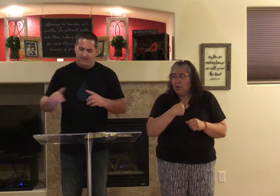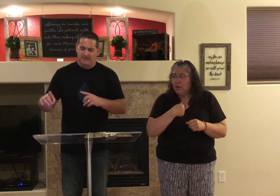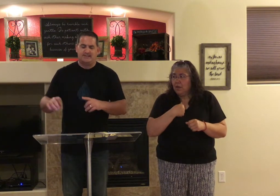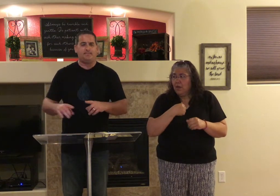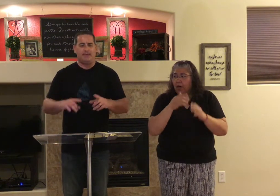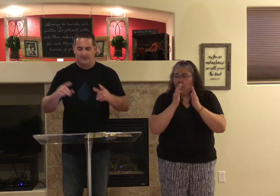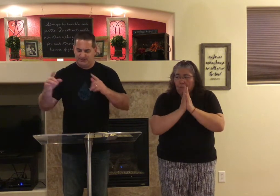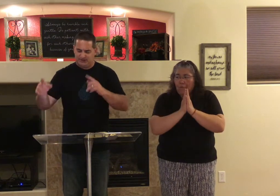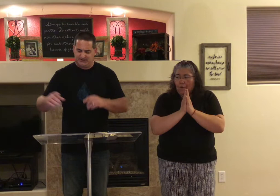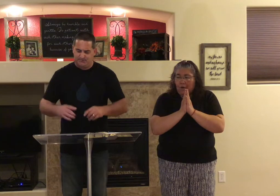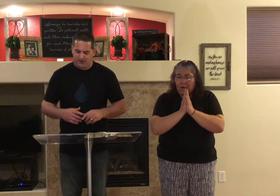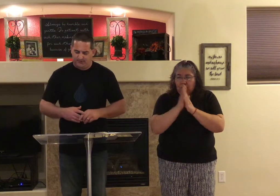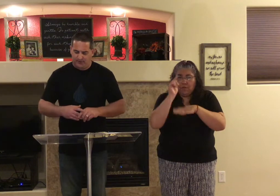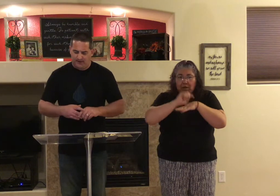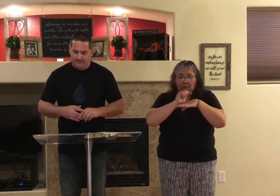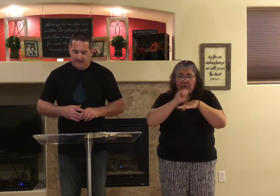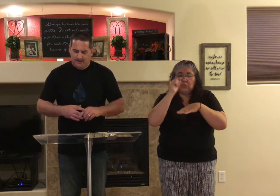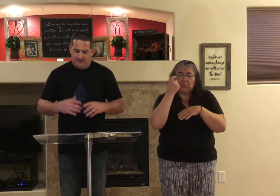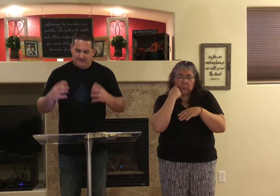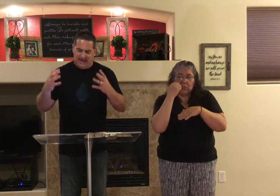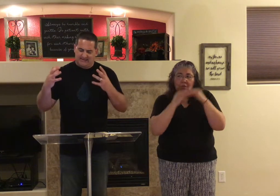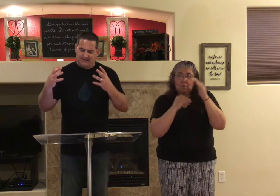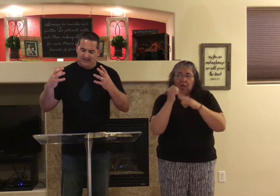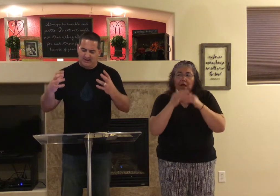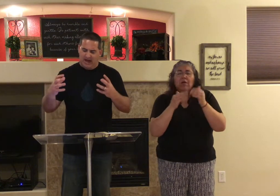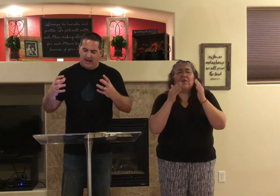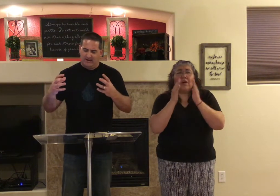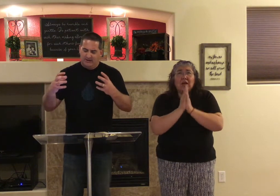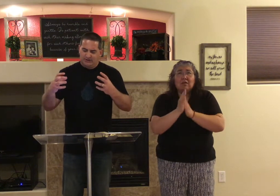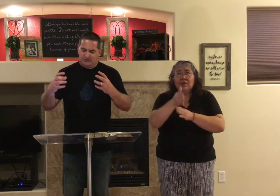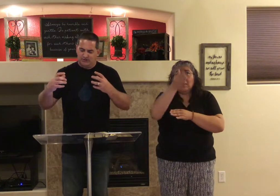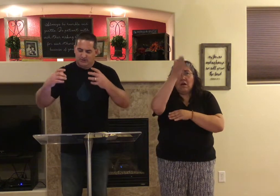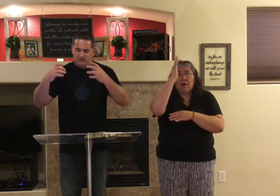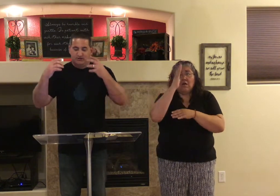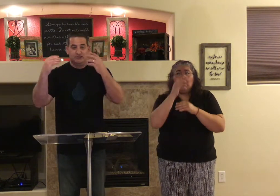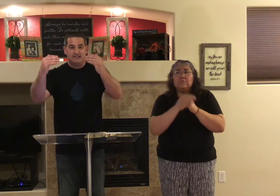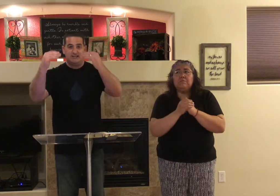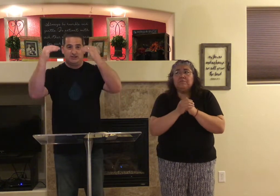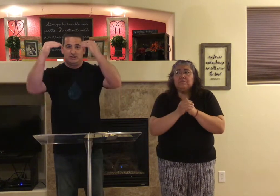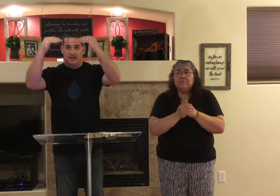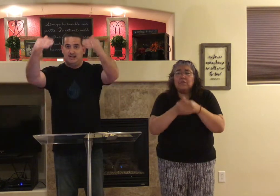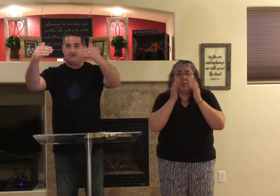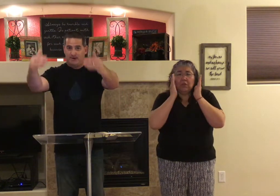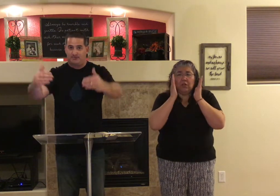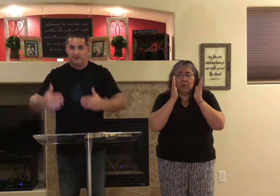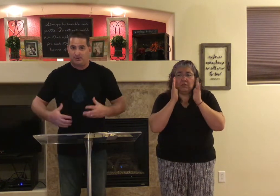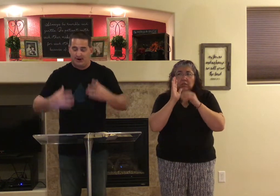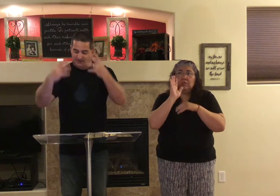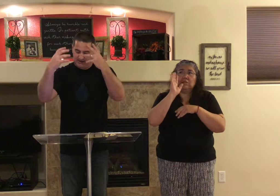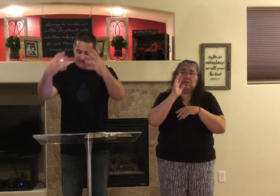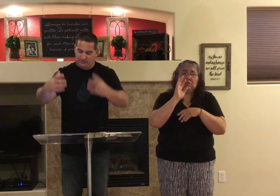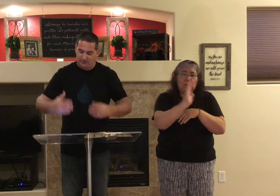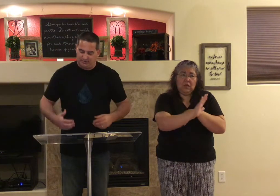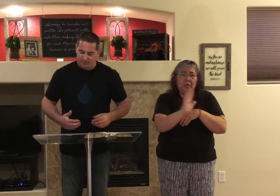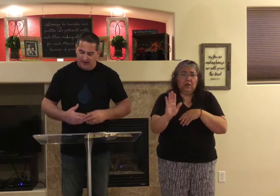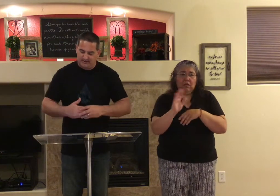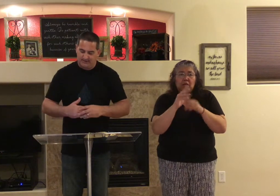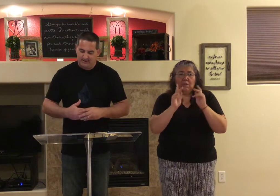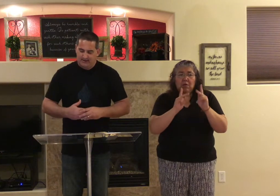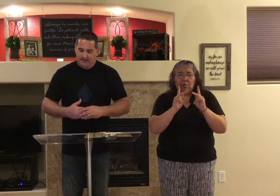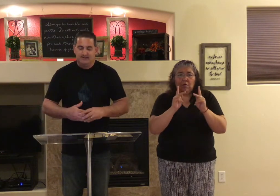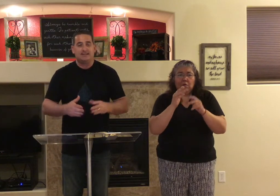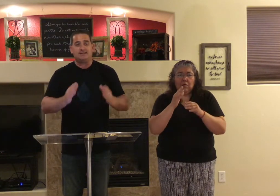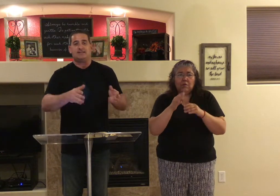he prayed for the temple that was just built for him. He was asking God to listen to his people's prayers, to Israel's